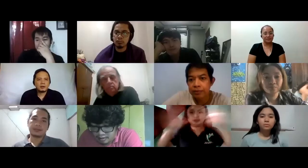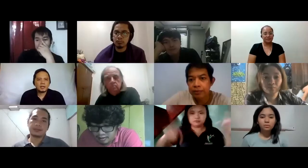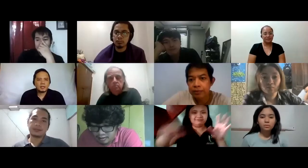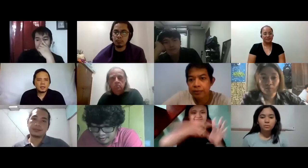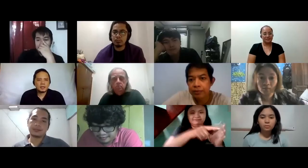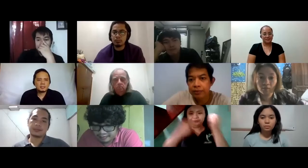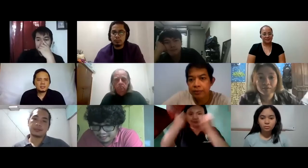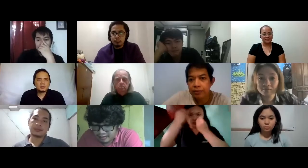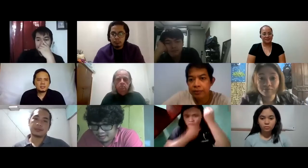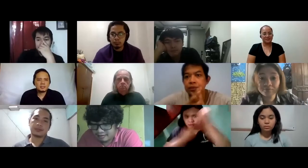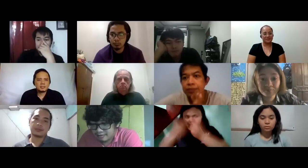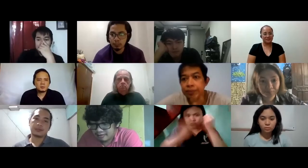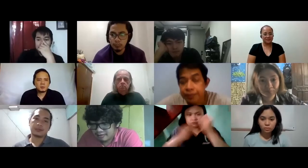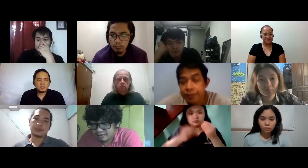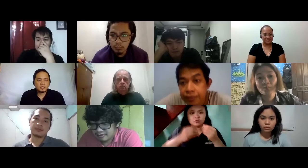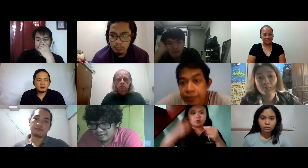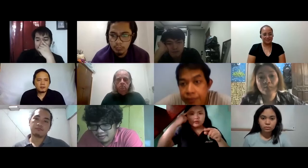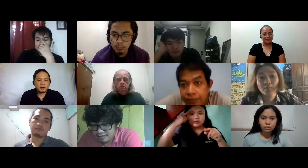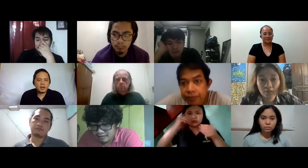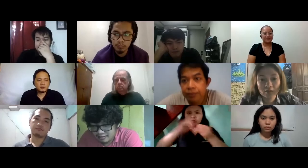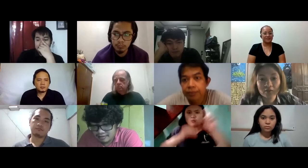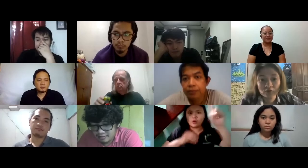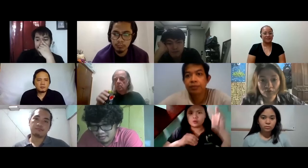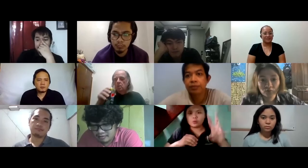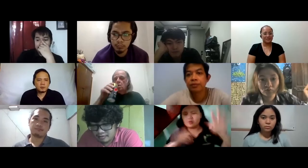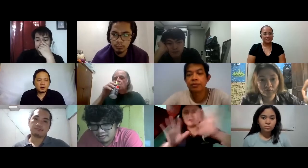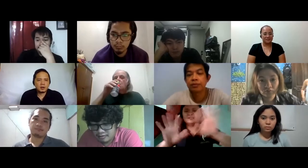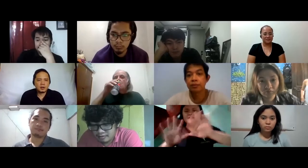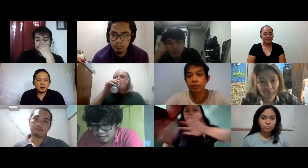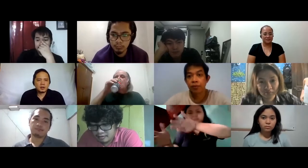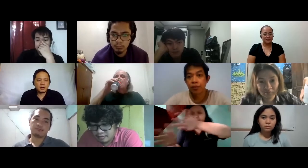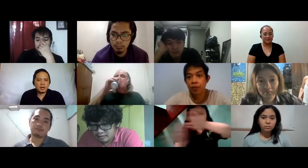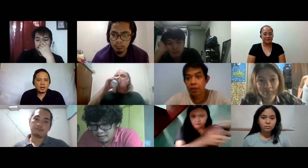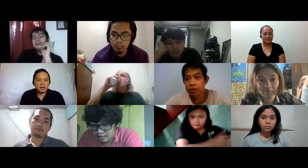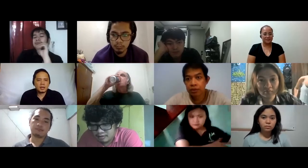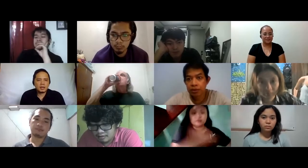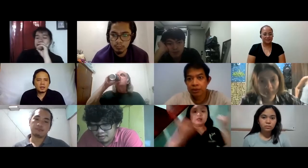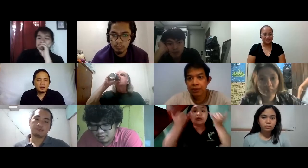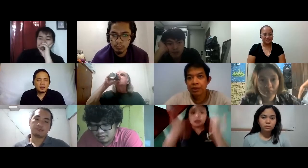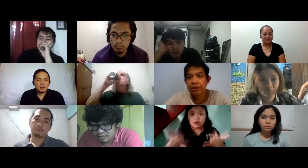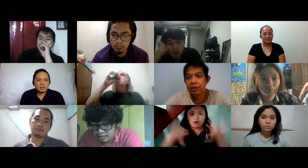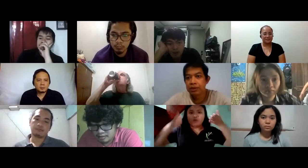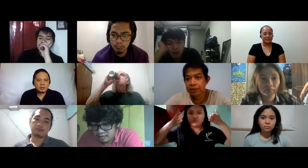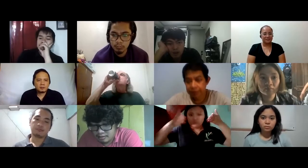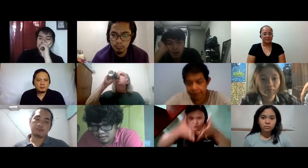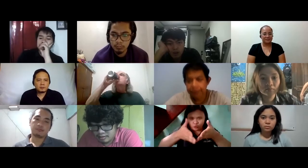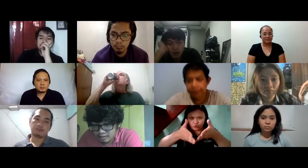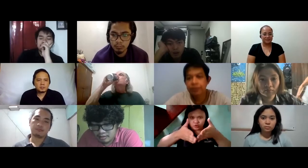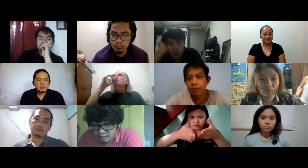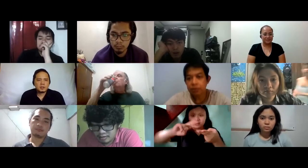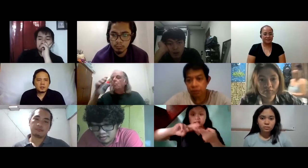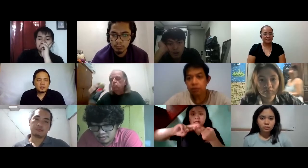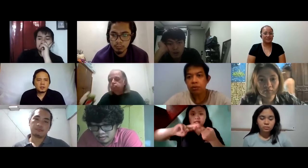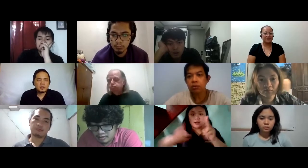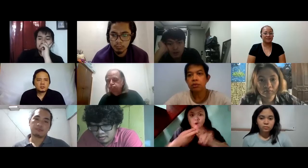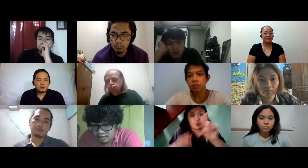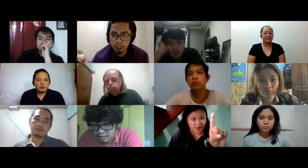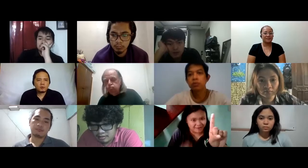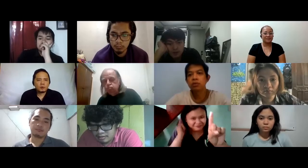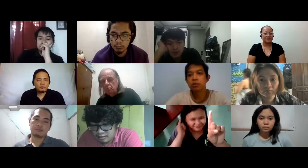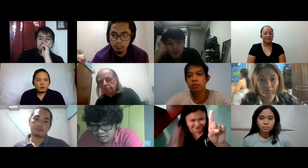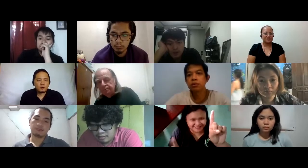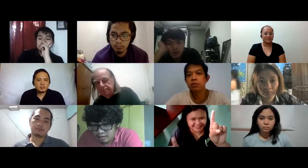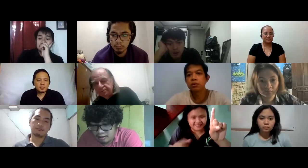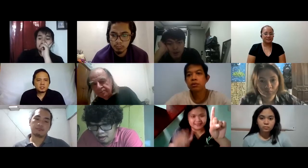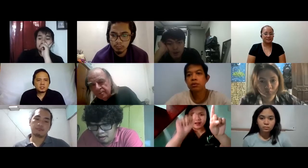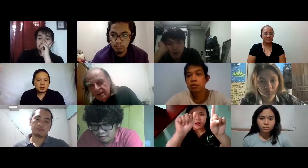All right, guys. I just want to clarify. I know some of you are a little bit confused.